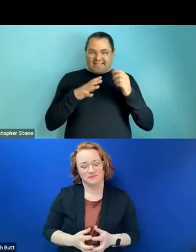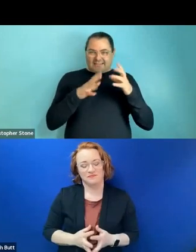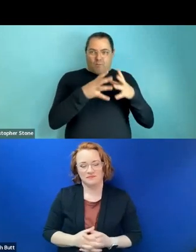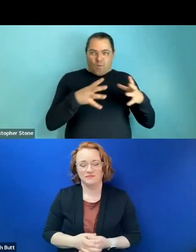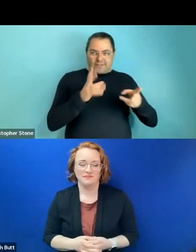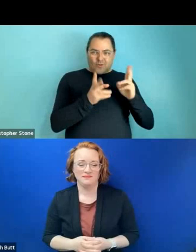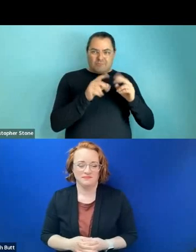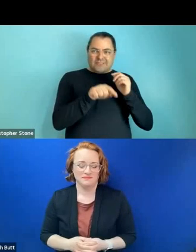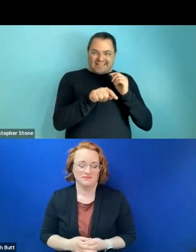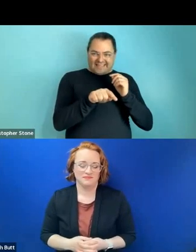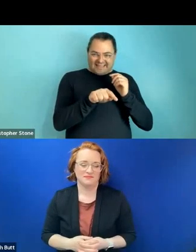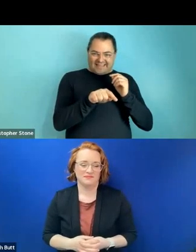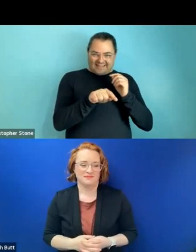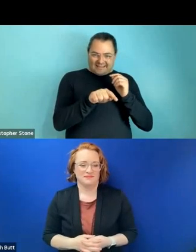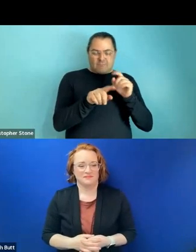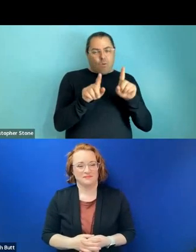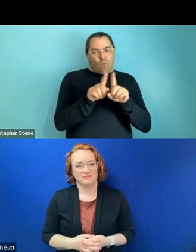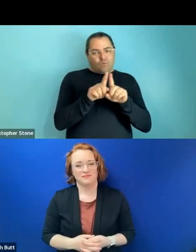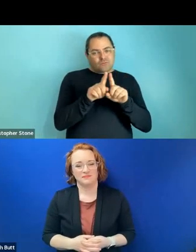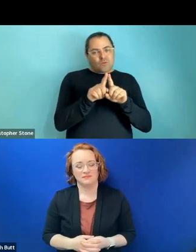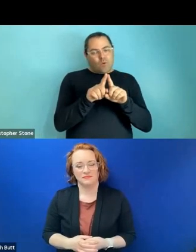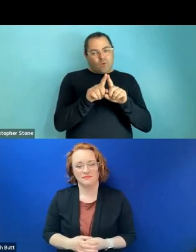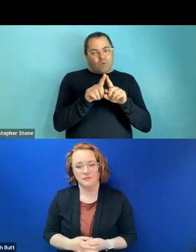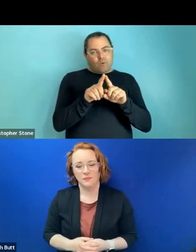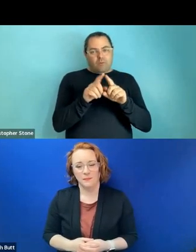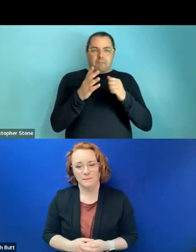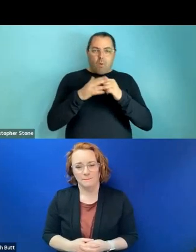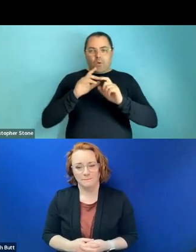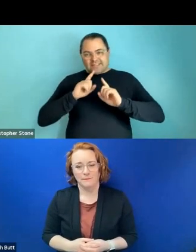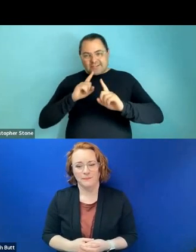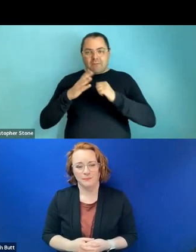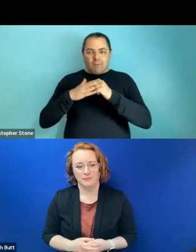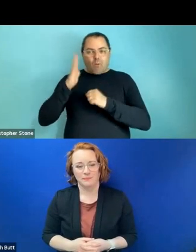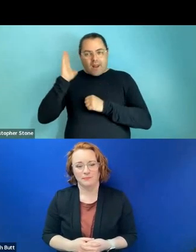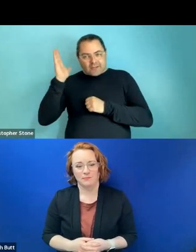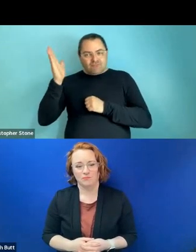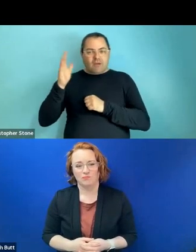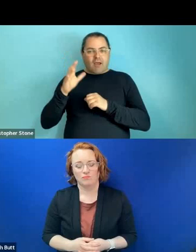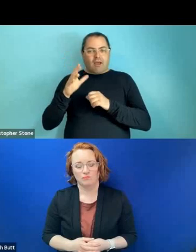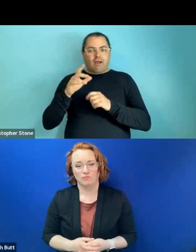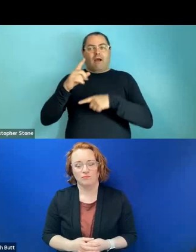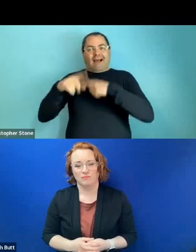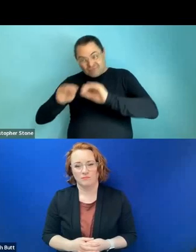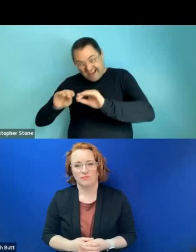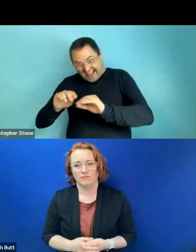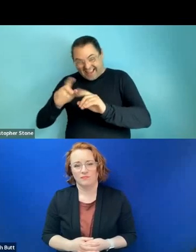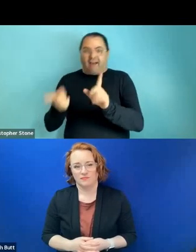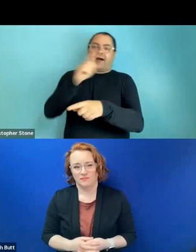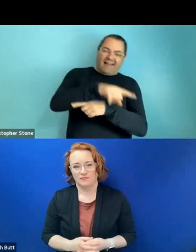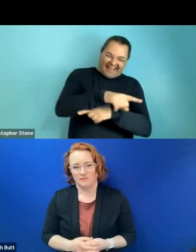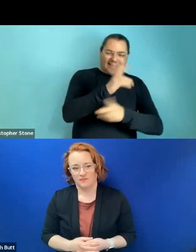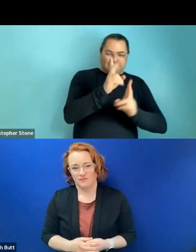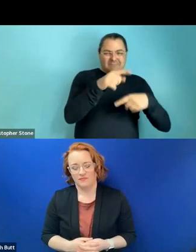in the industry, there's also therefore that demand to have more teachers and lecturers to help train them and progress them through the